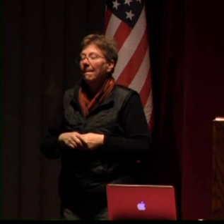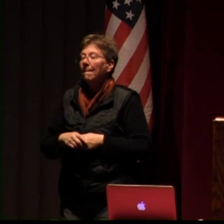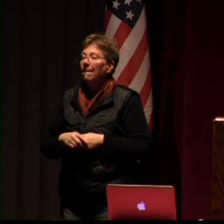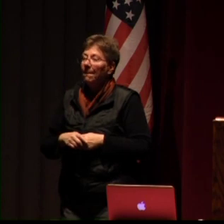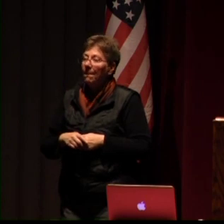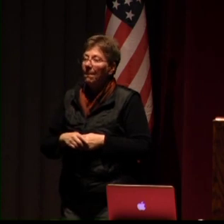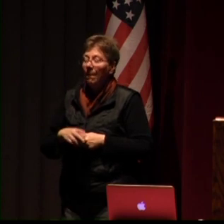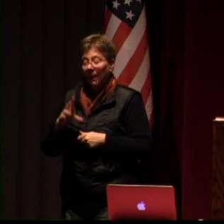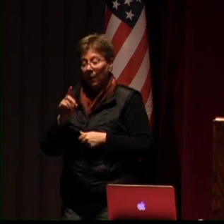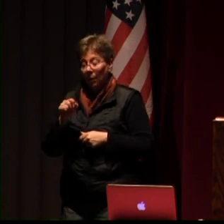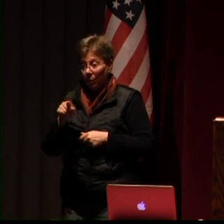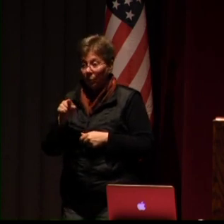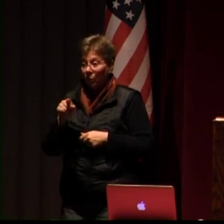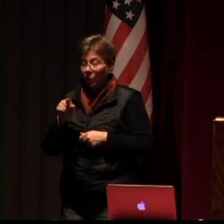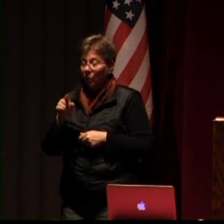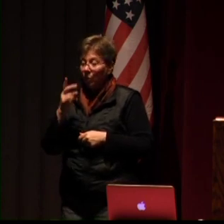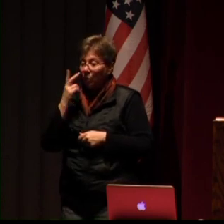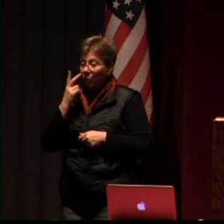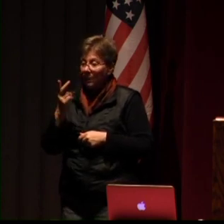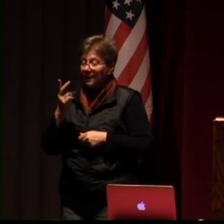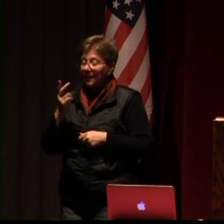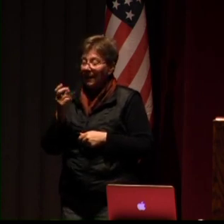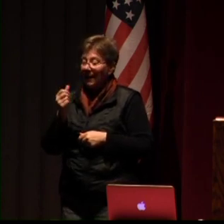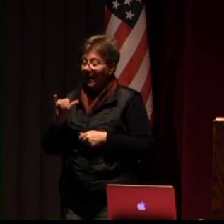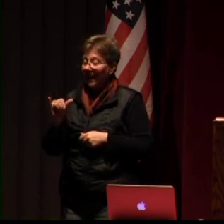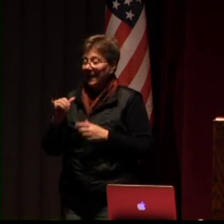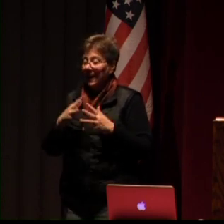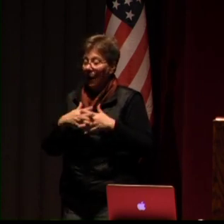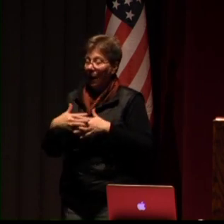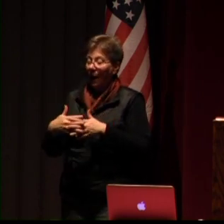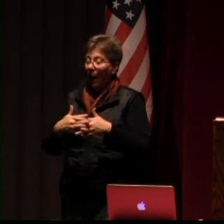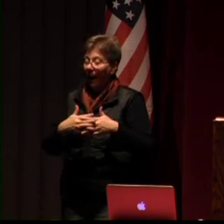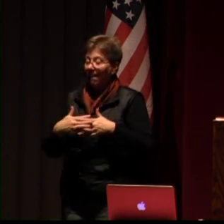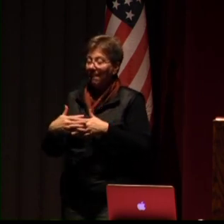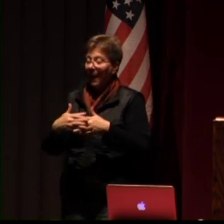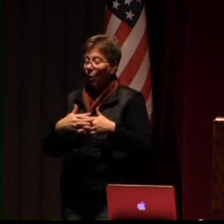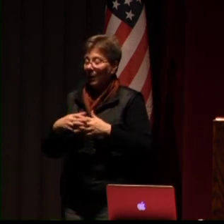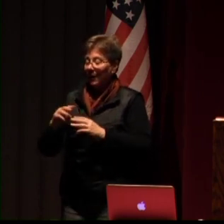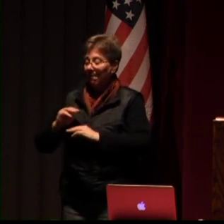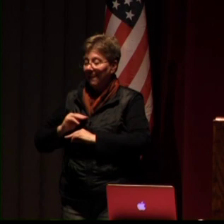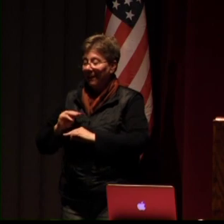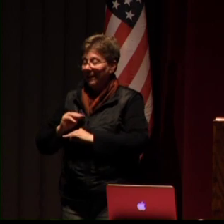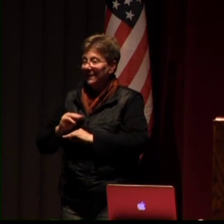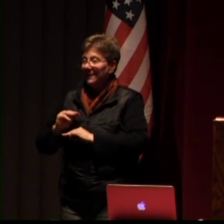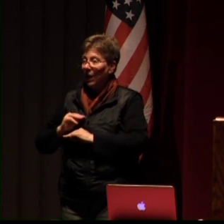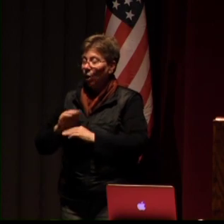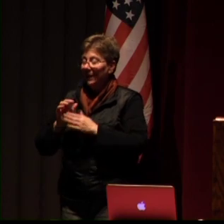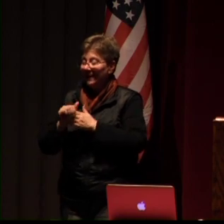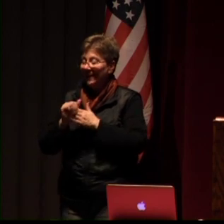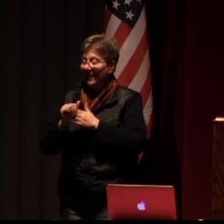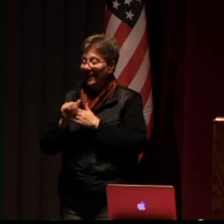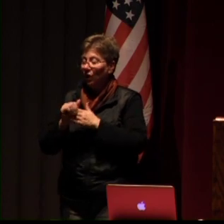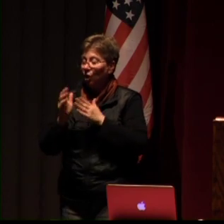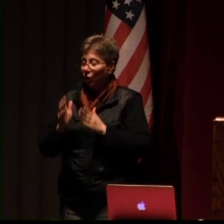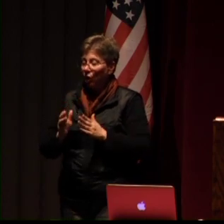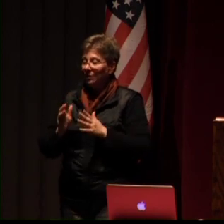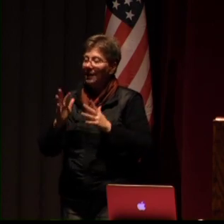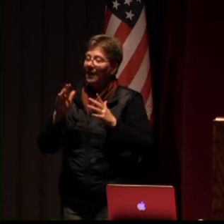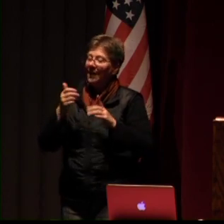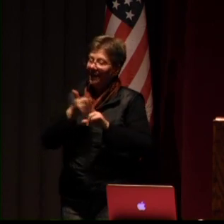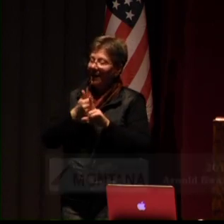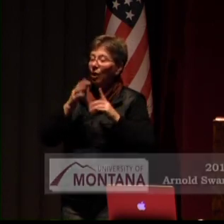Yes. Do you see any of the American military leaders as being